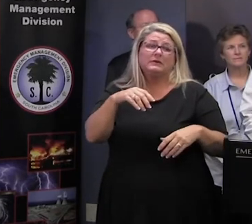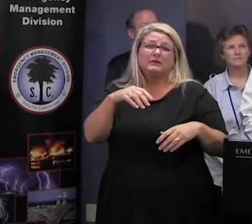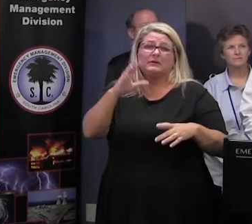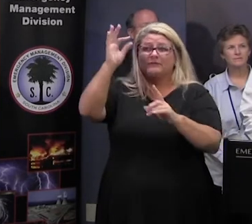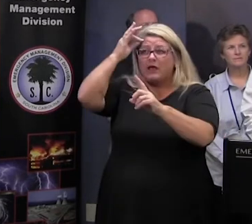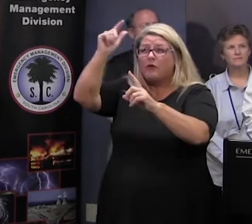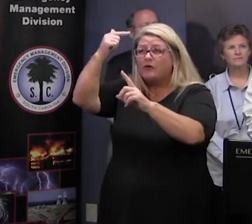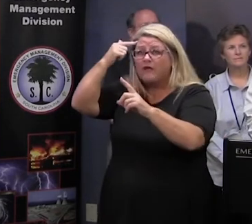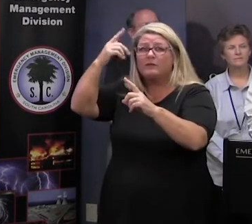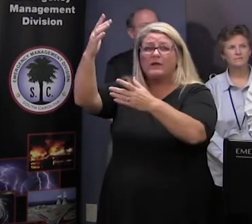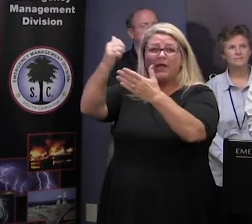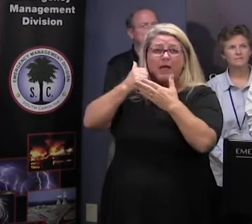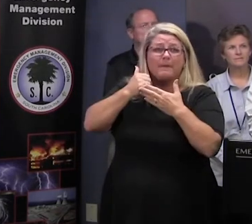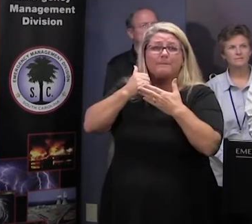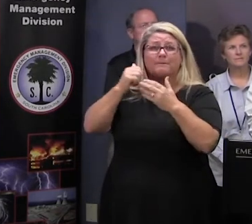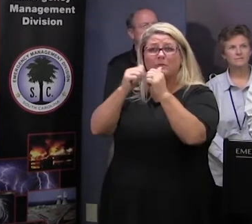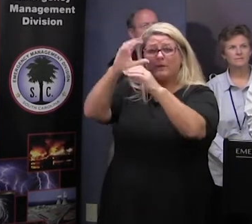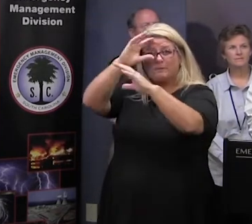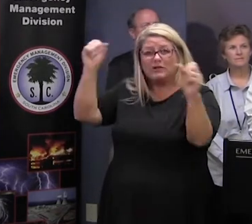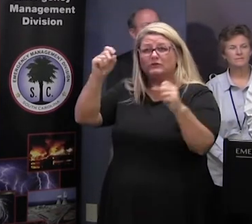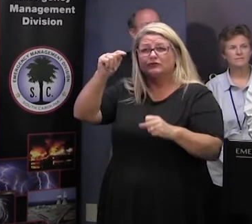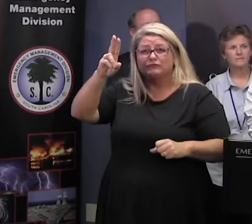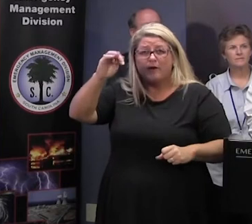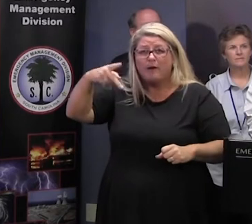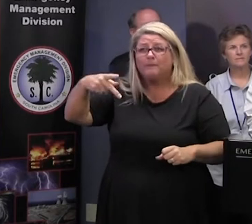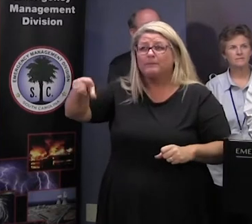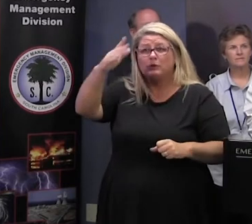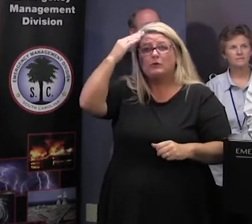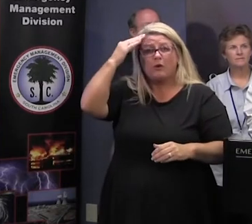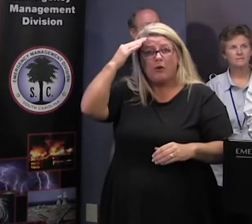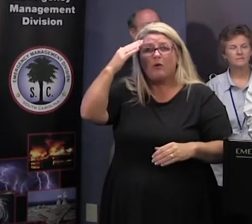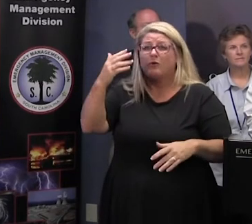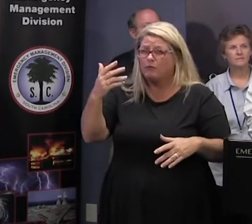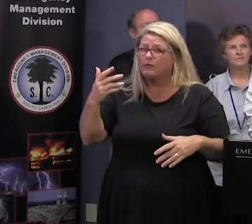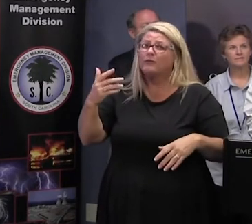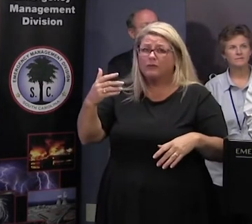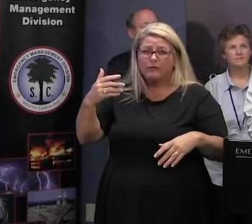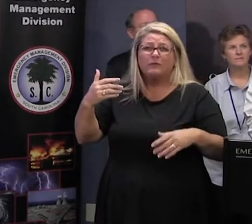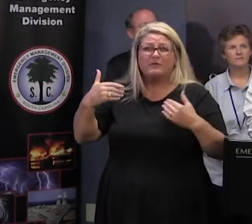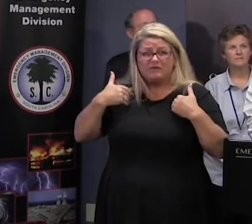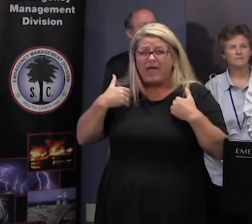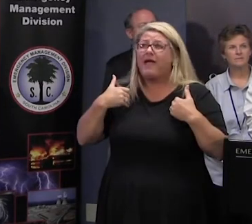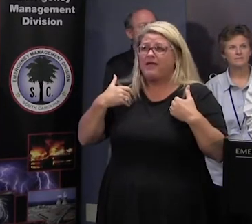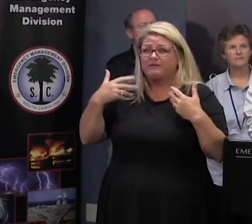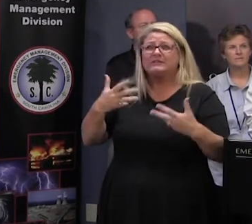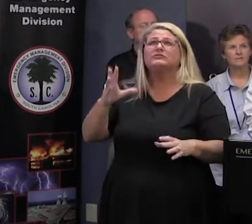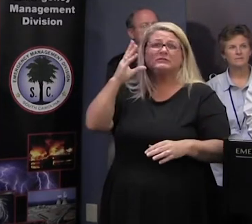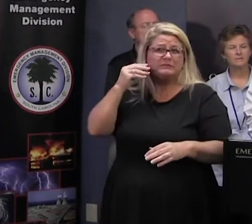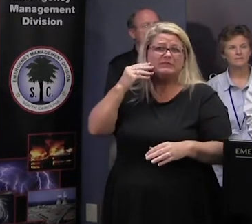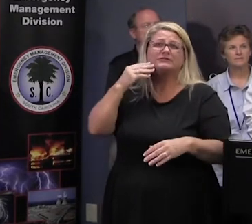the federal government under President Trump's leadership. As you know, we've had cabinet agencies